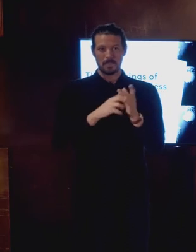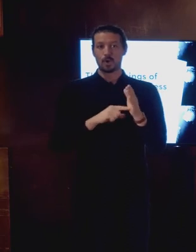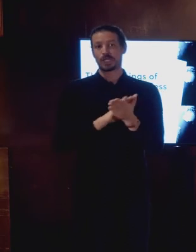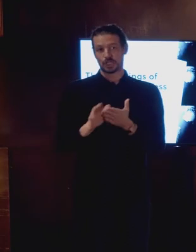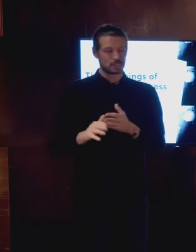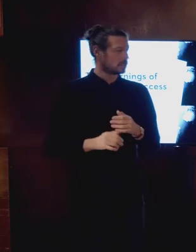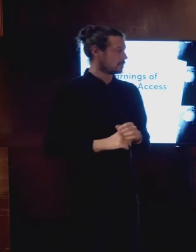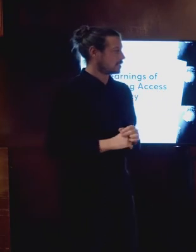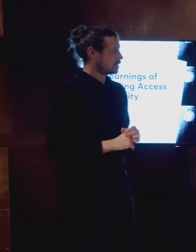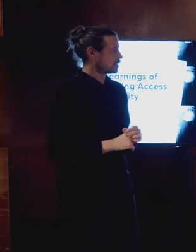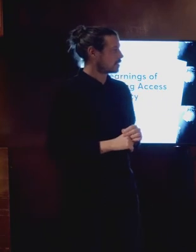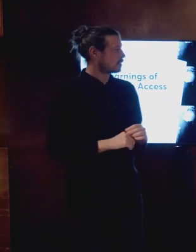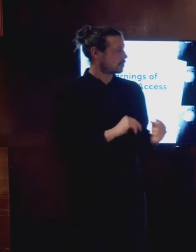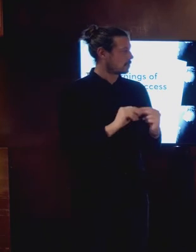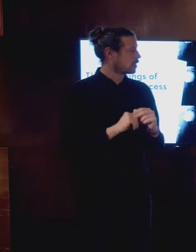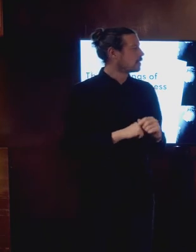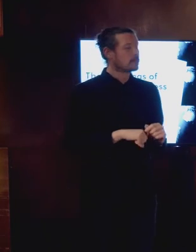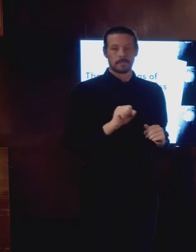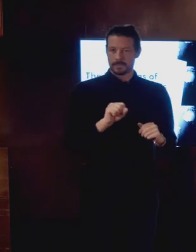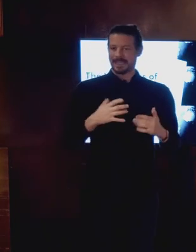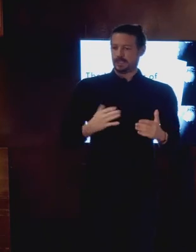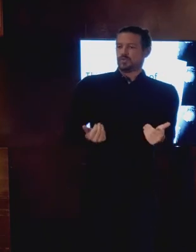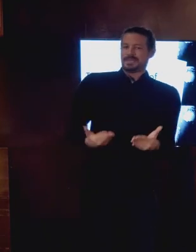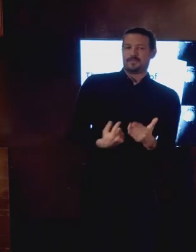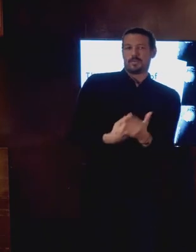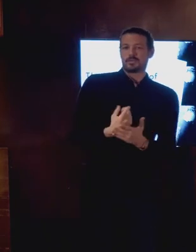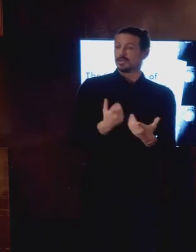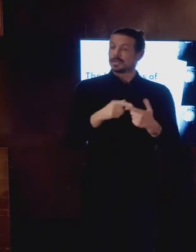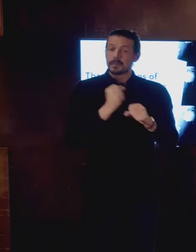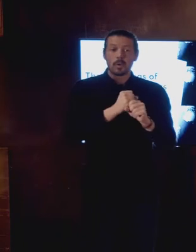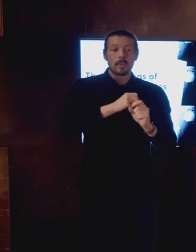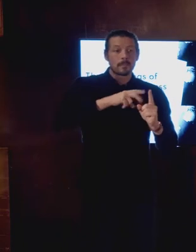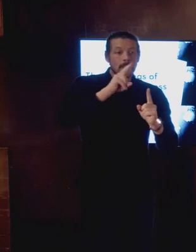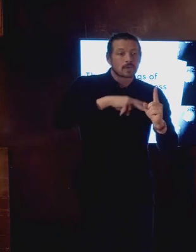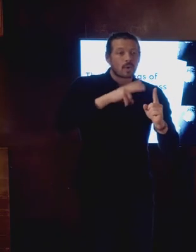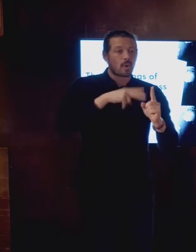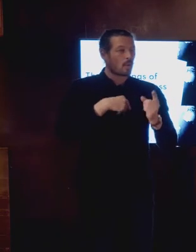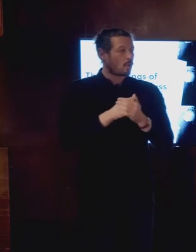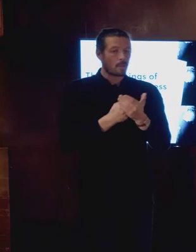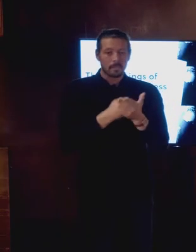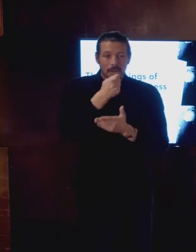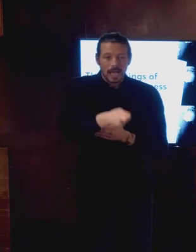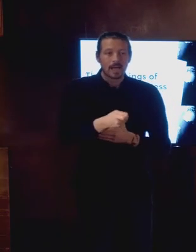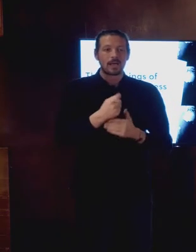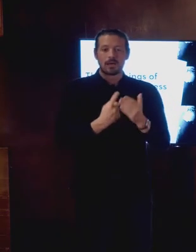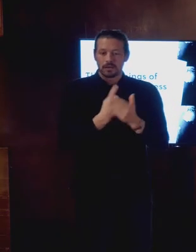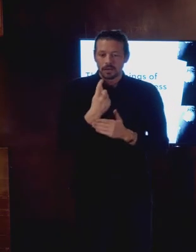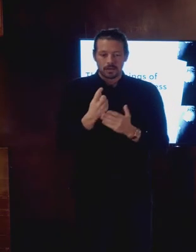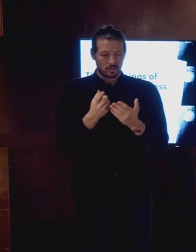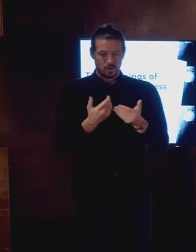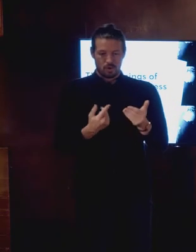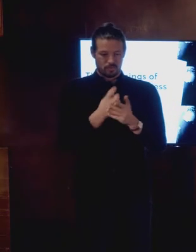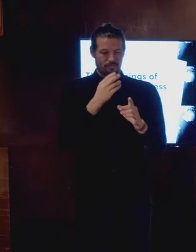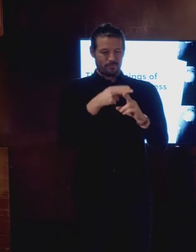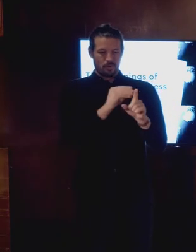I guess I'm thinking. But it's about giving opportunities like mentorships and paid opportunities and ways to work up the ladder. At